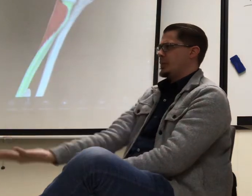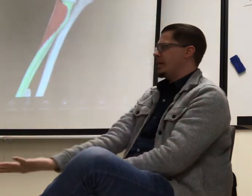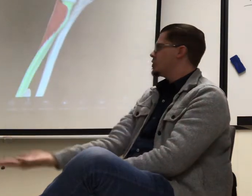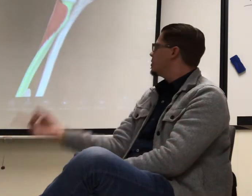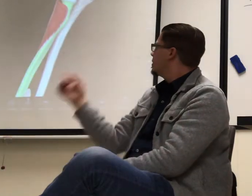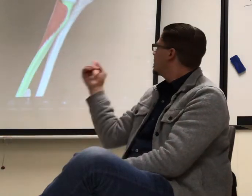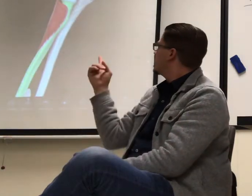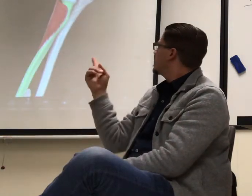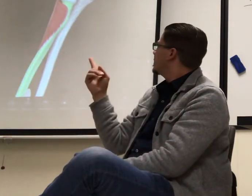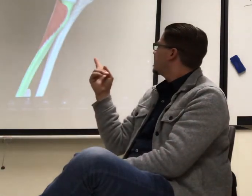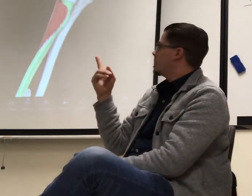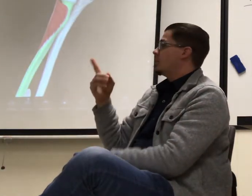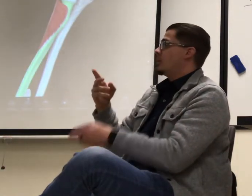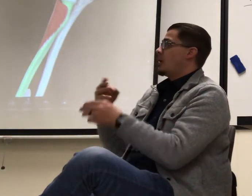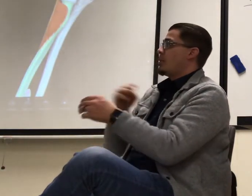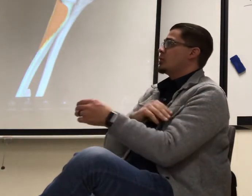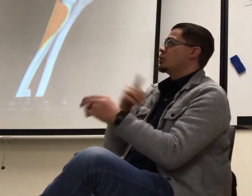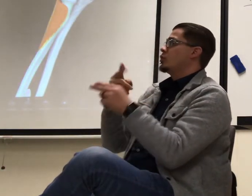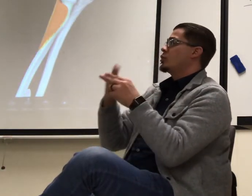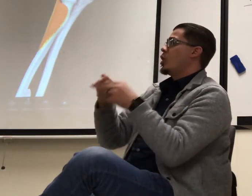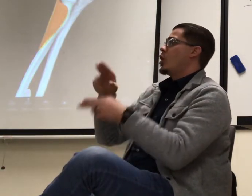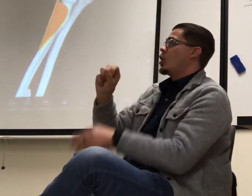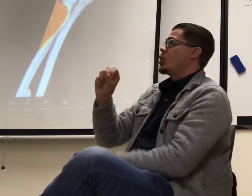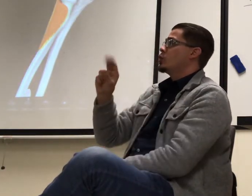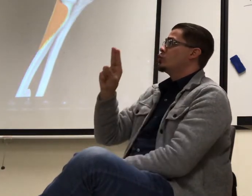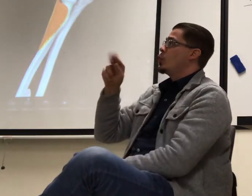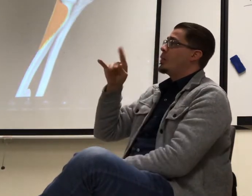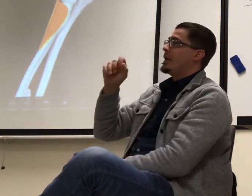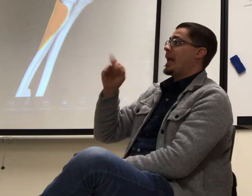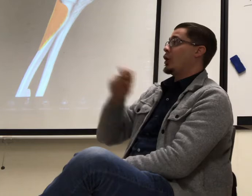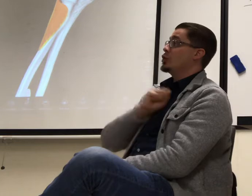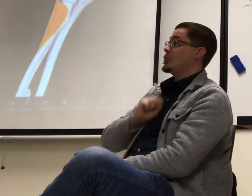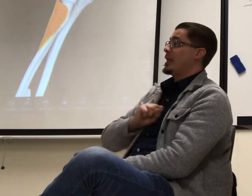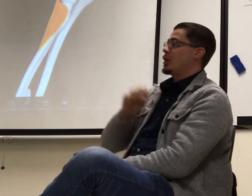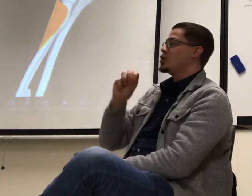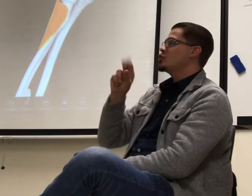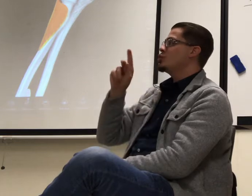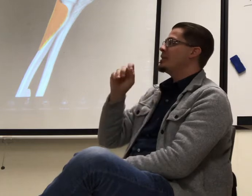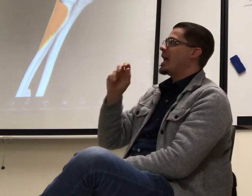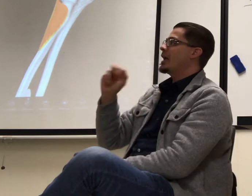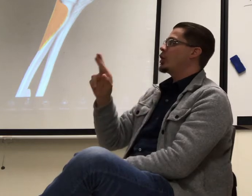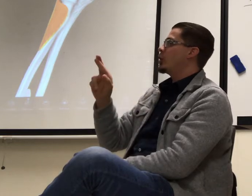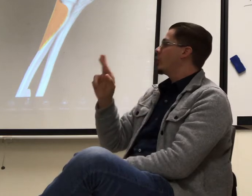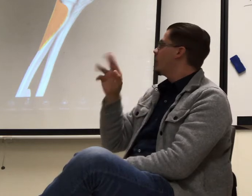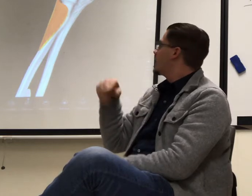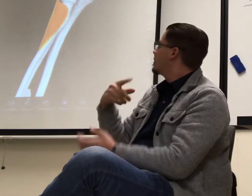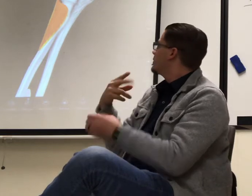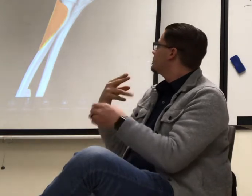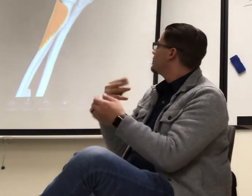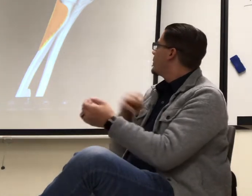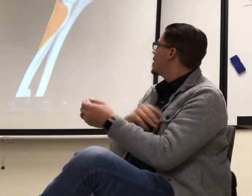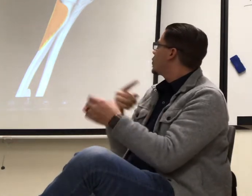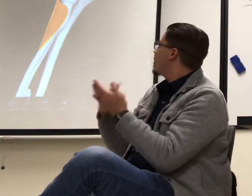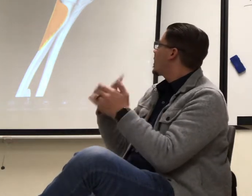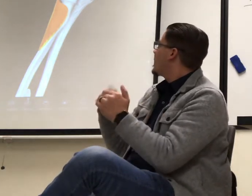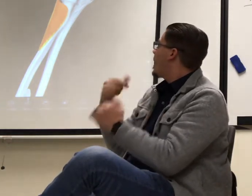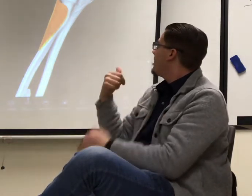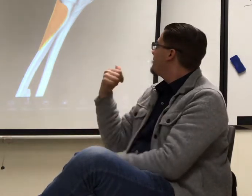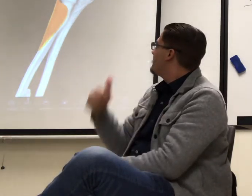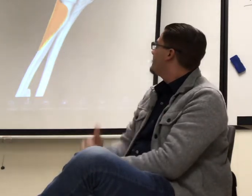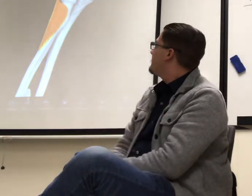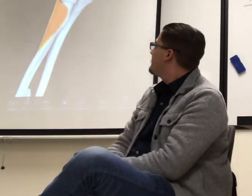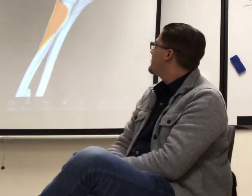There's a muscle called supinator, so we'll learn it later, but it'll show us this movement I'm talking about. So I'm gonna pull back.